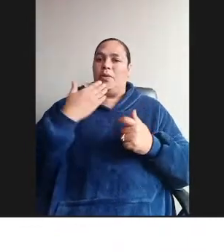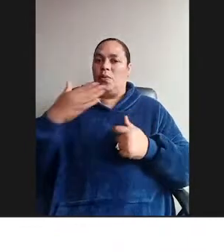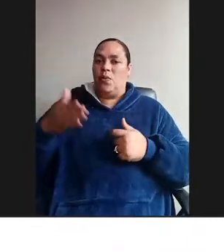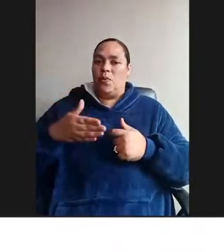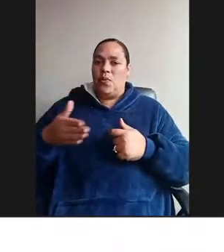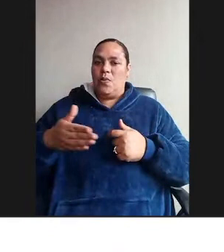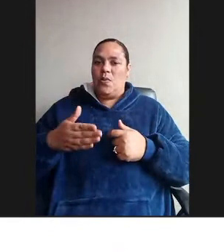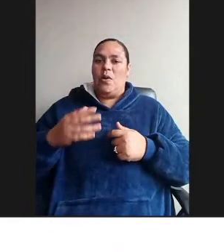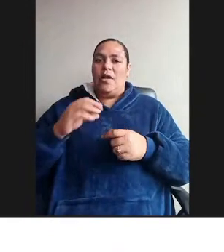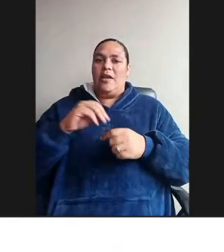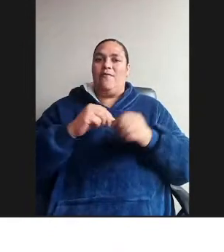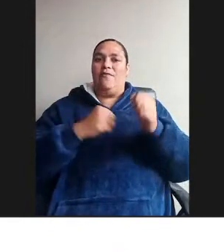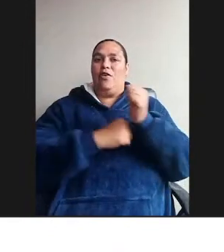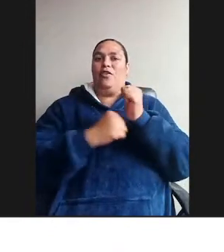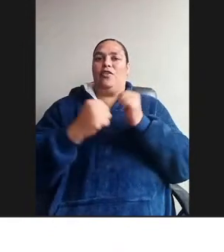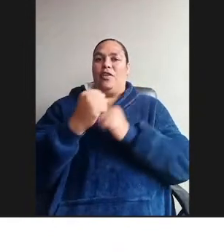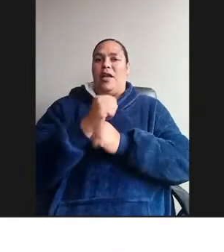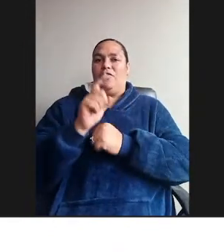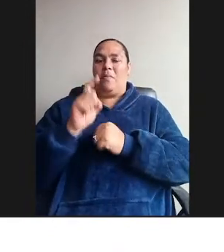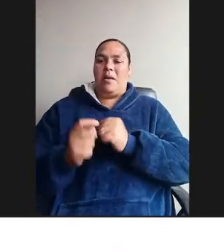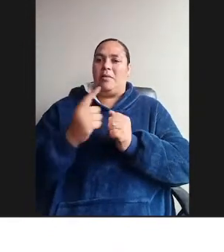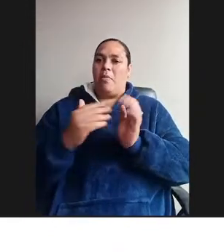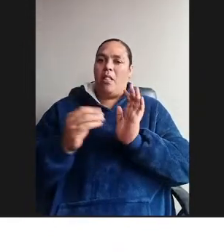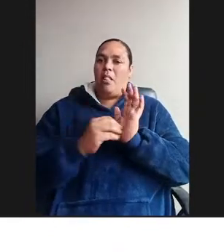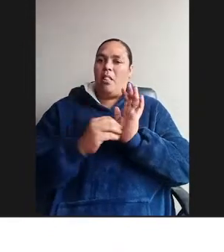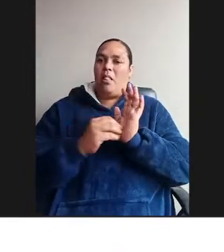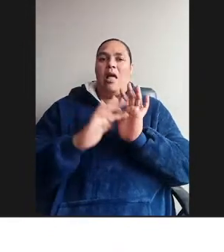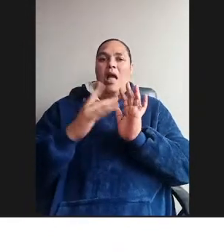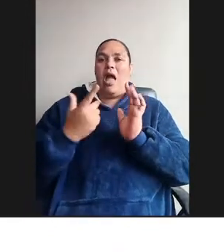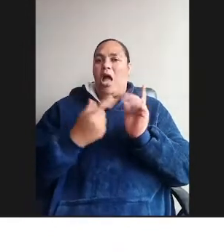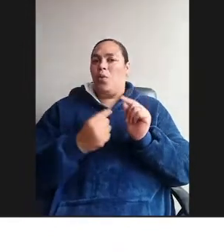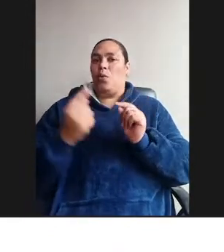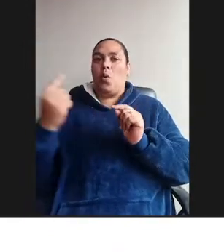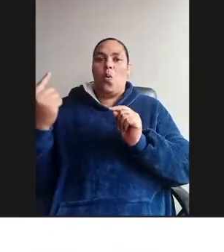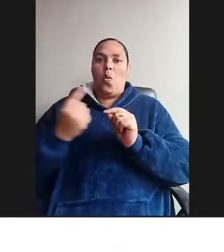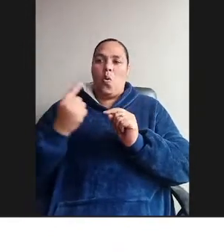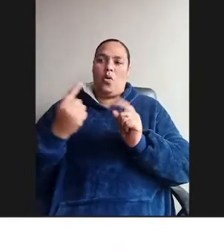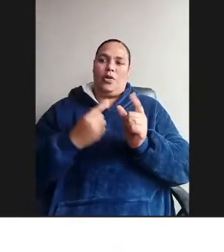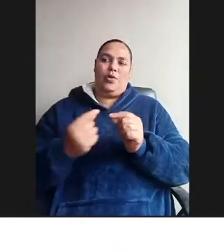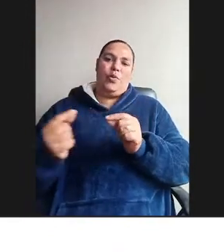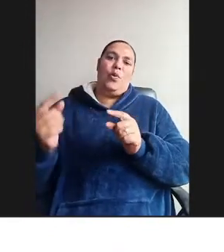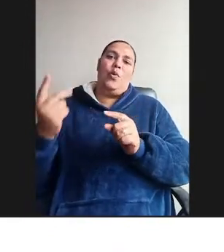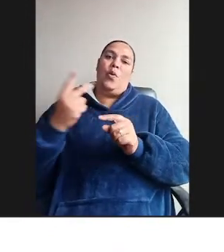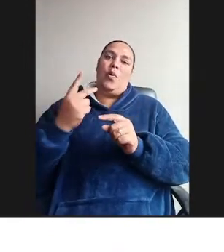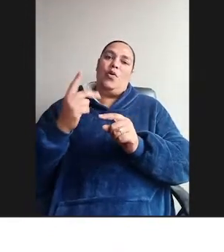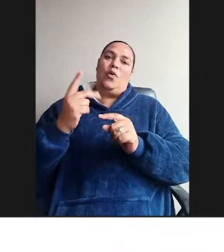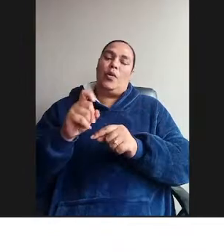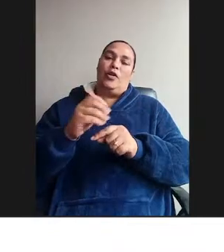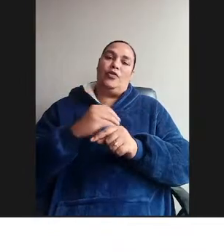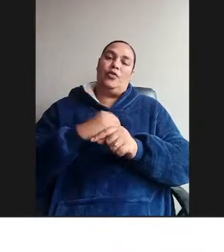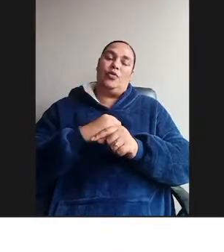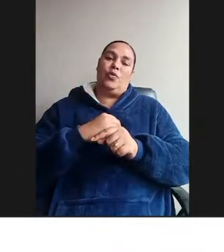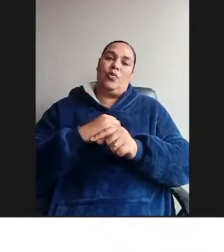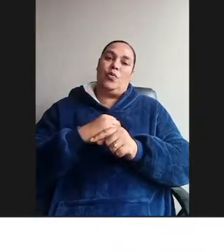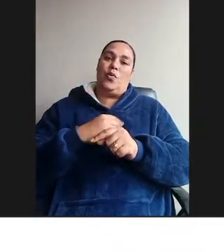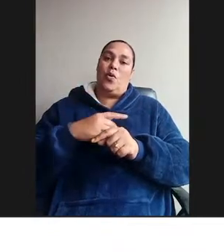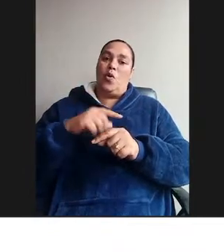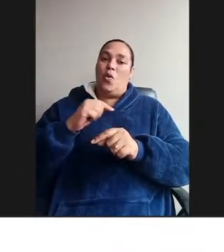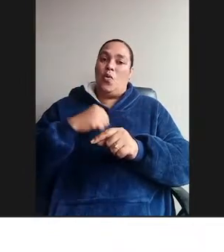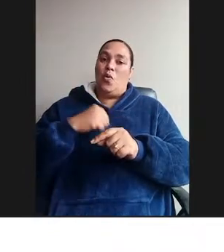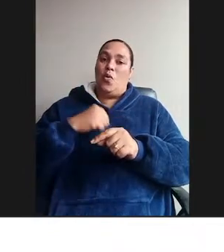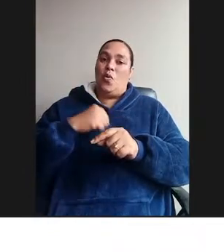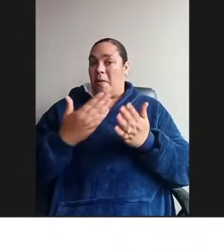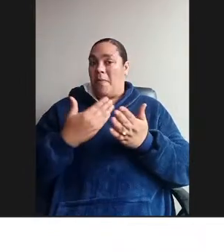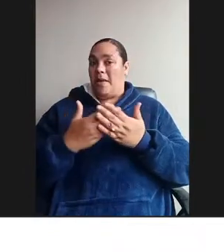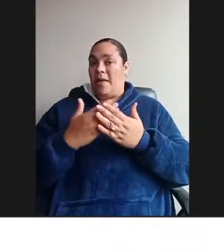and expropriation bill and housing consumer bill only? And question 2, will we be able to afford